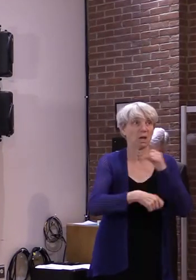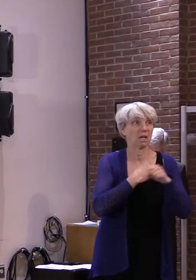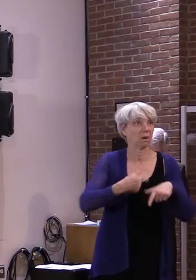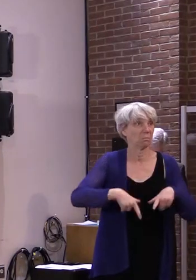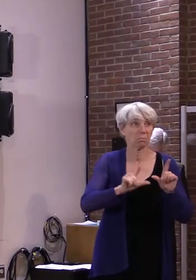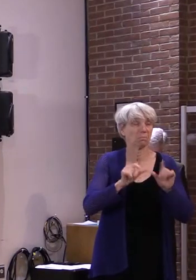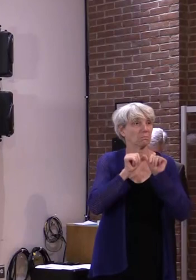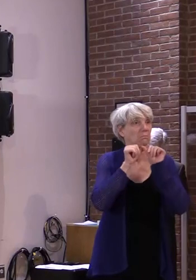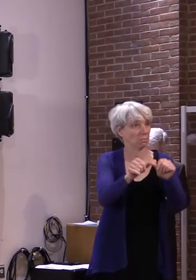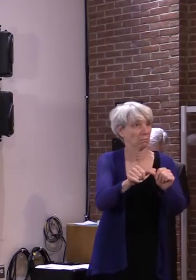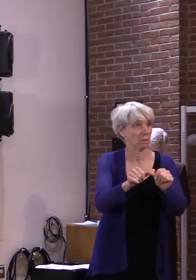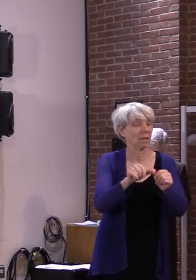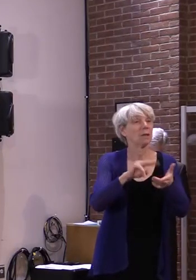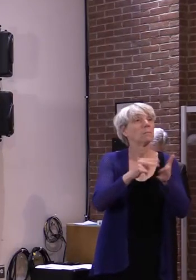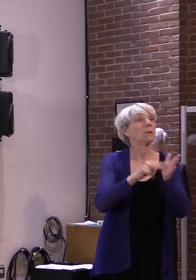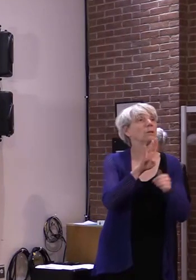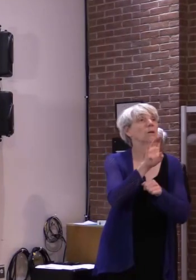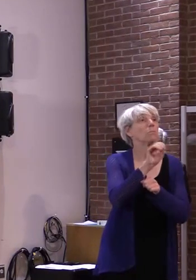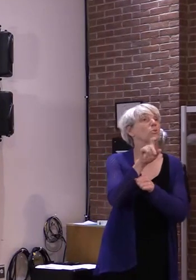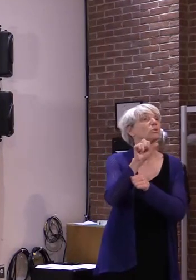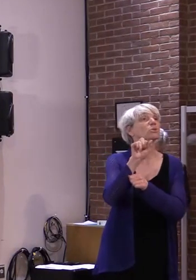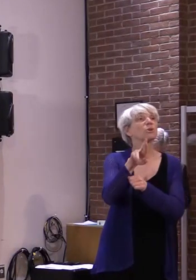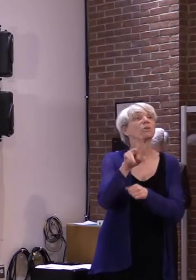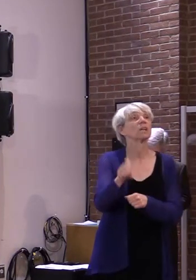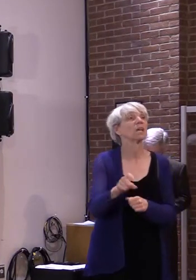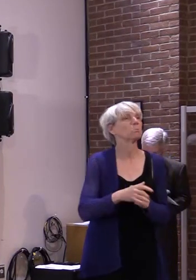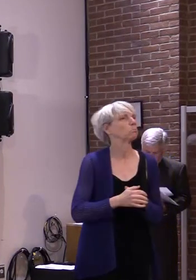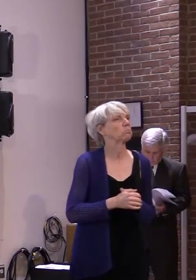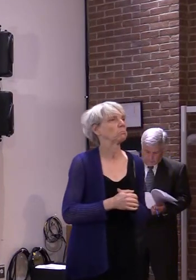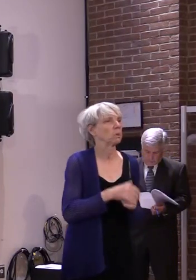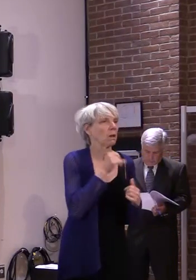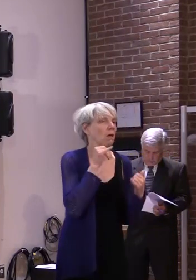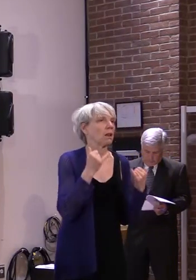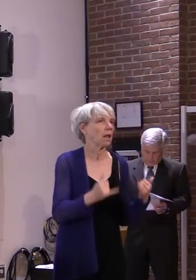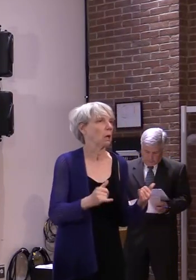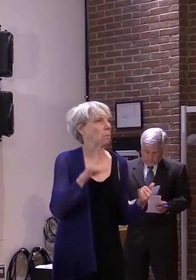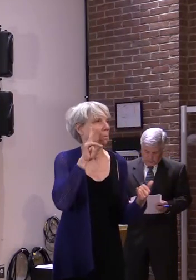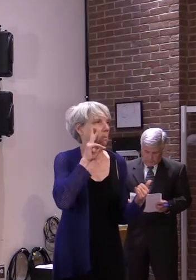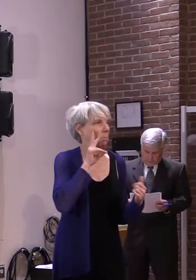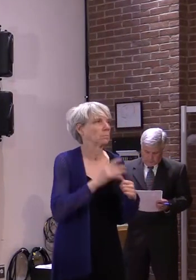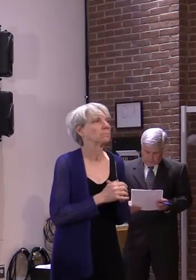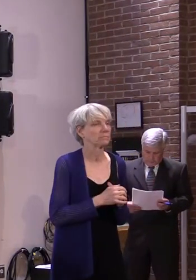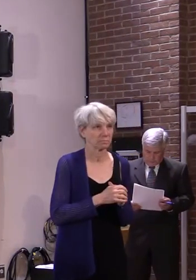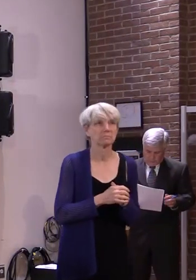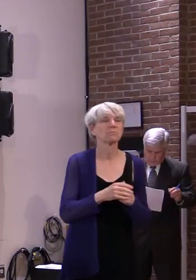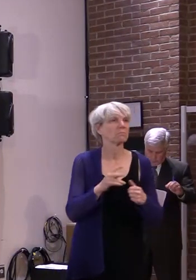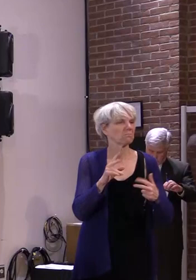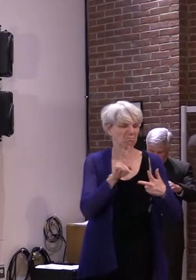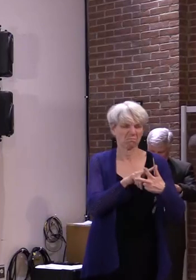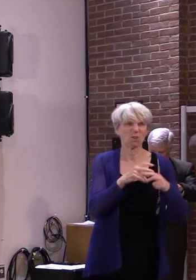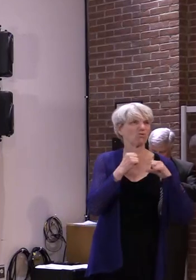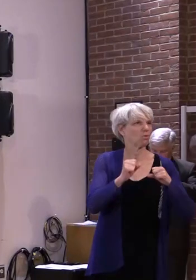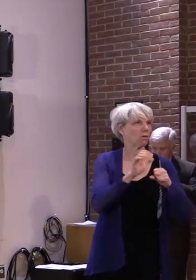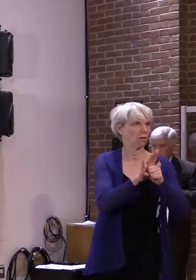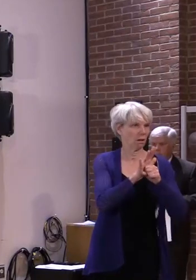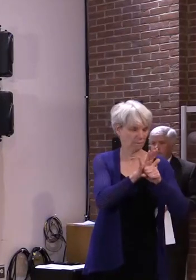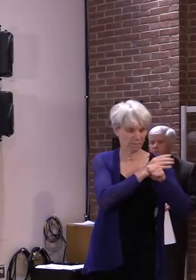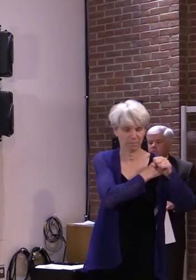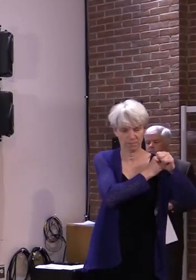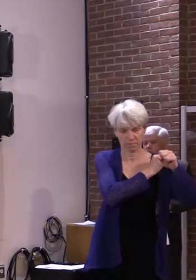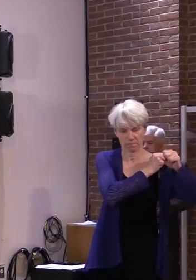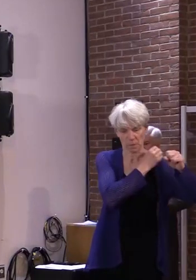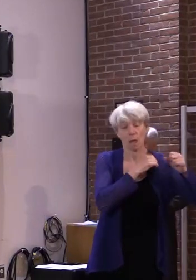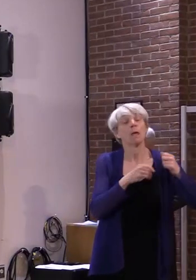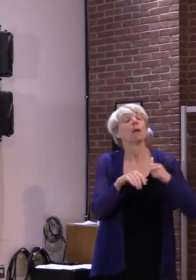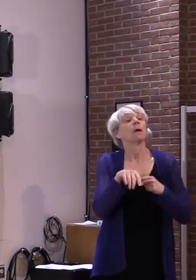shots are not likely to be on the near horizon. The advisory committee also weighed in on younger